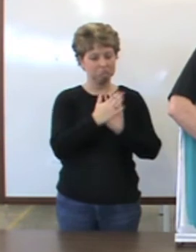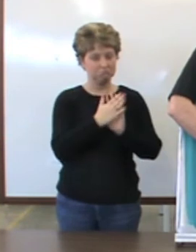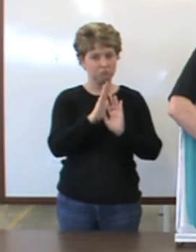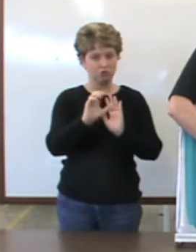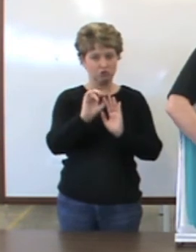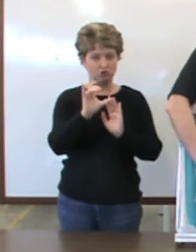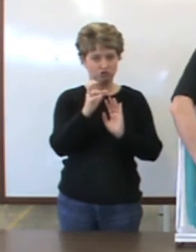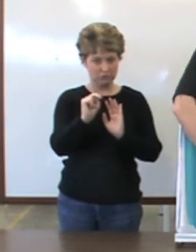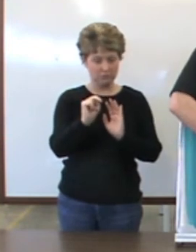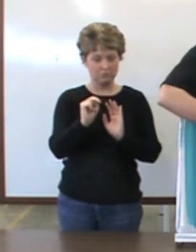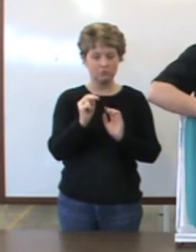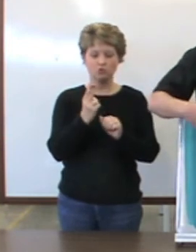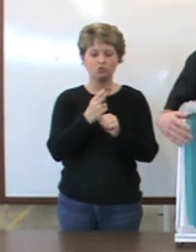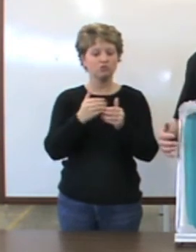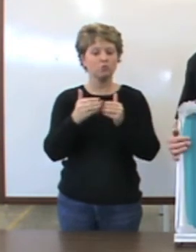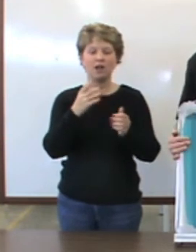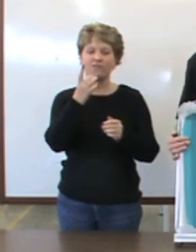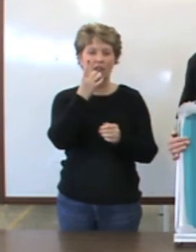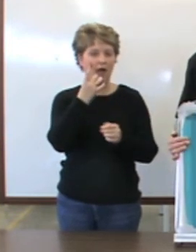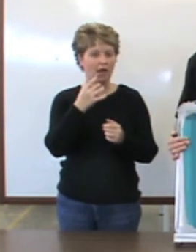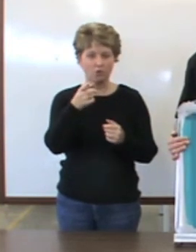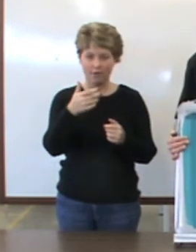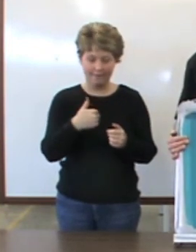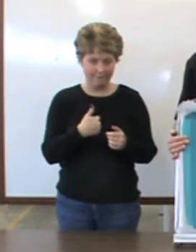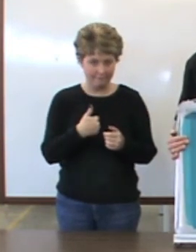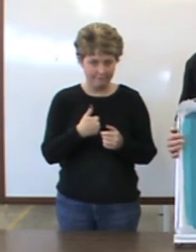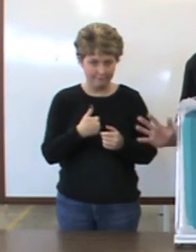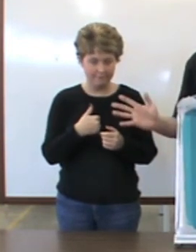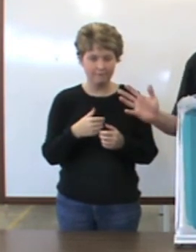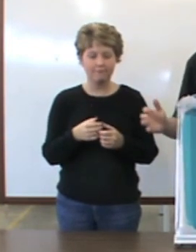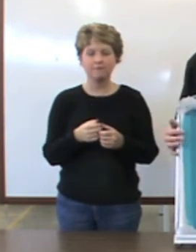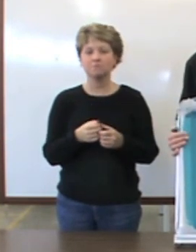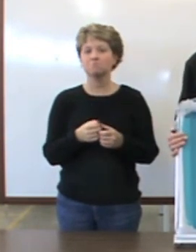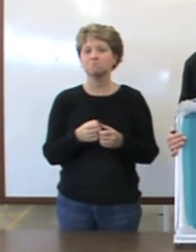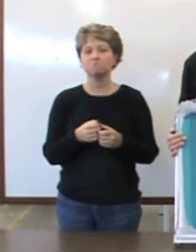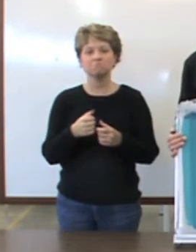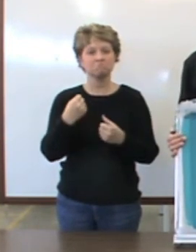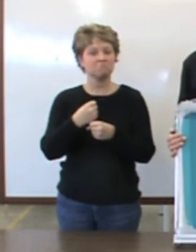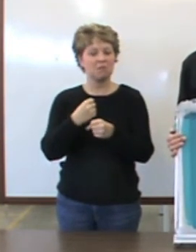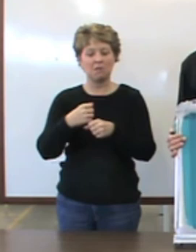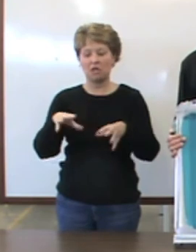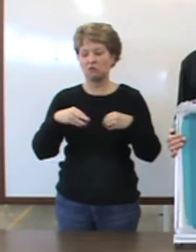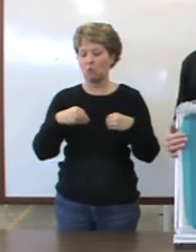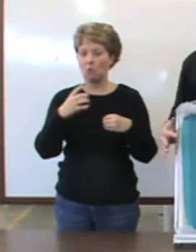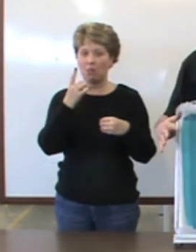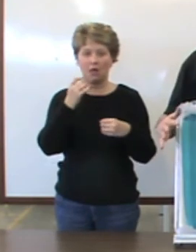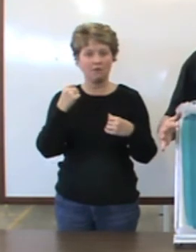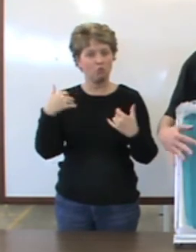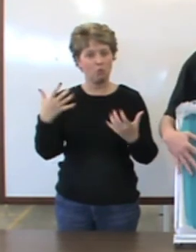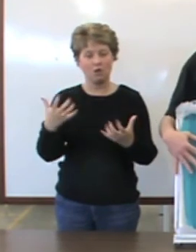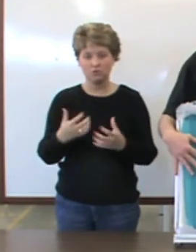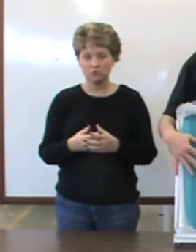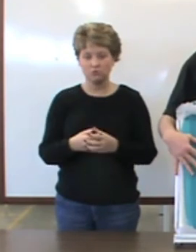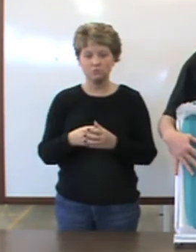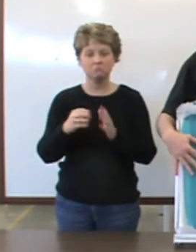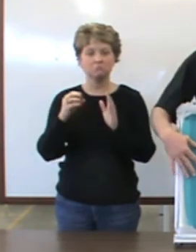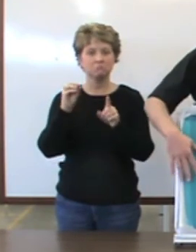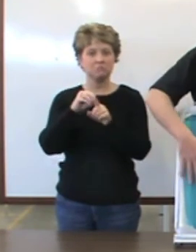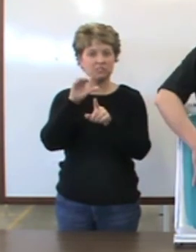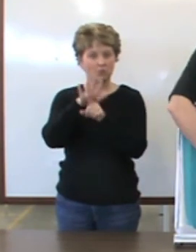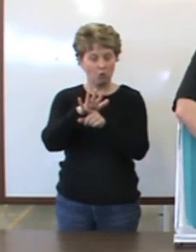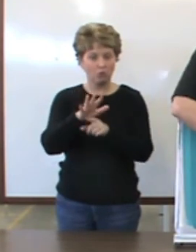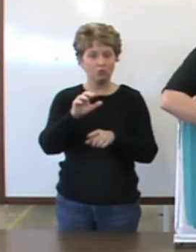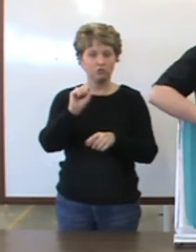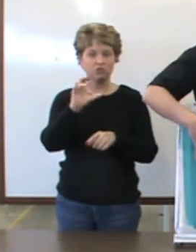screen. Use whatever light source you have, and you can make your own light source if you want to. Expose your